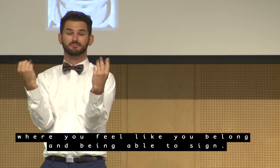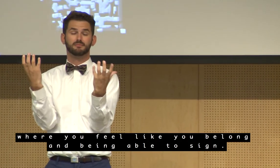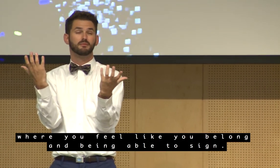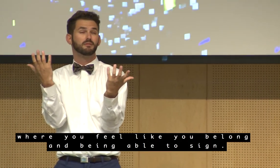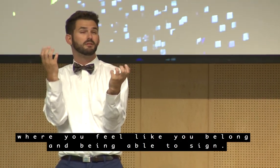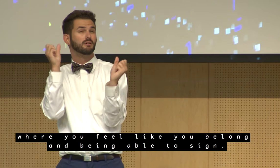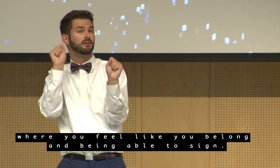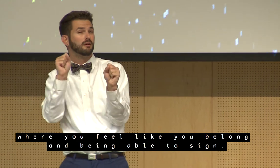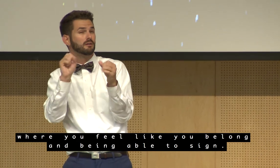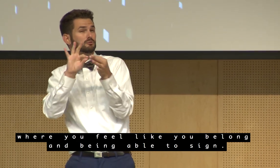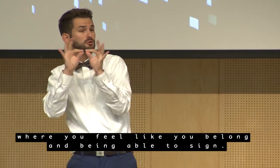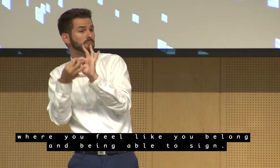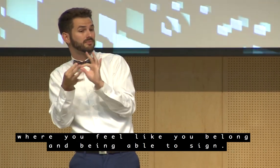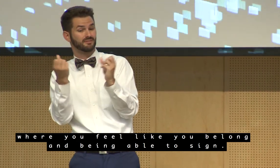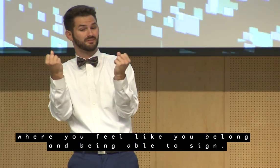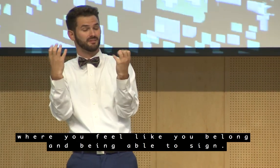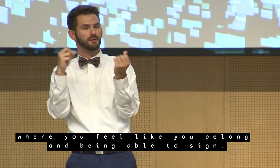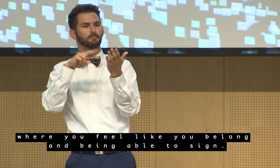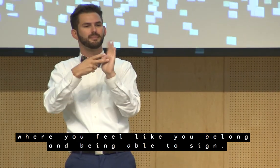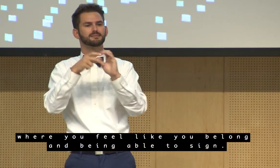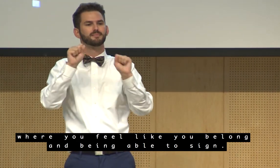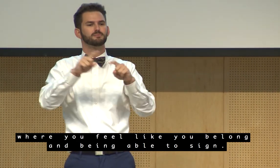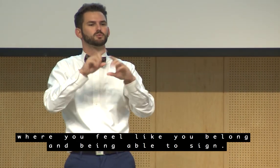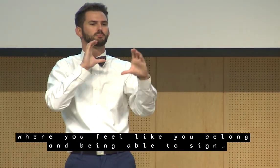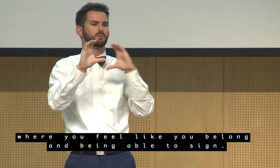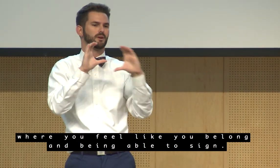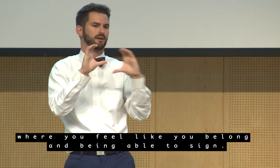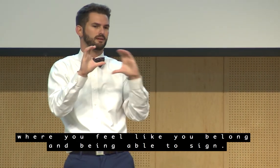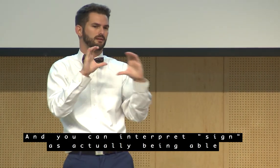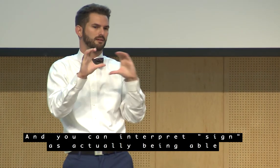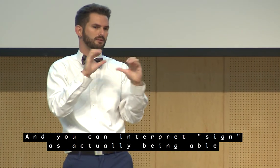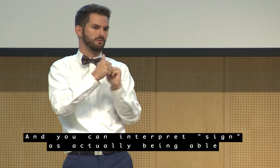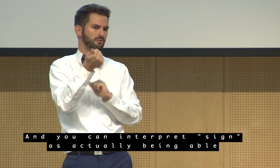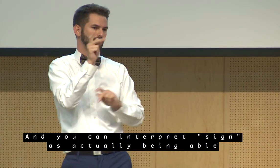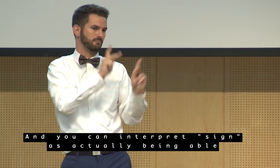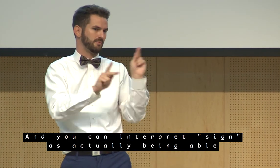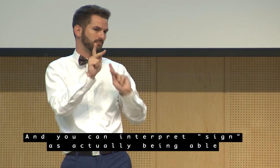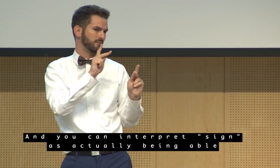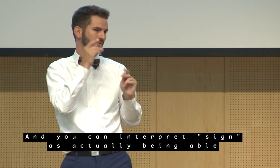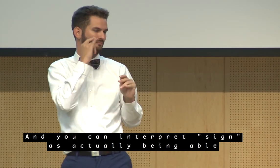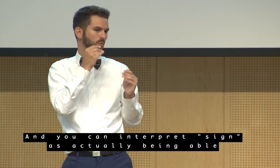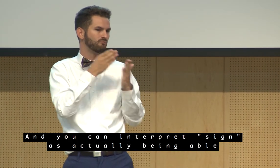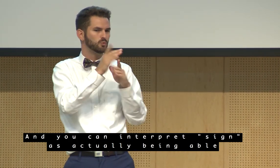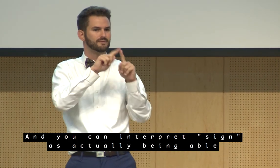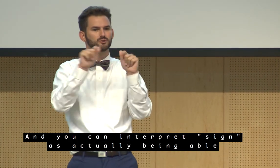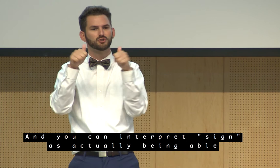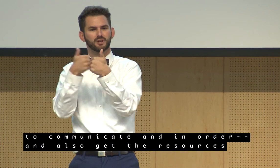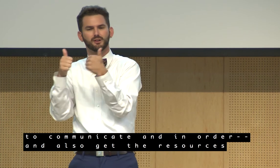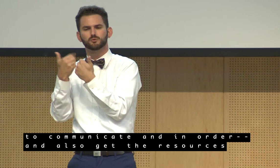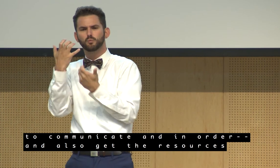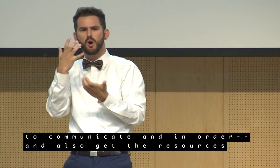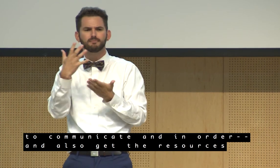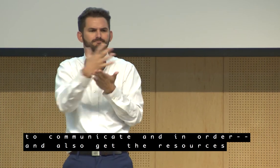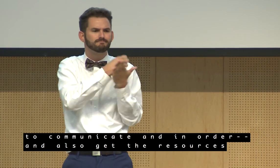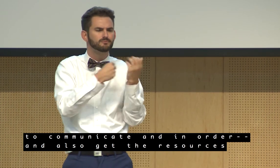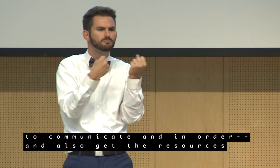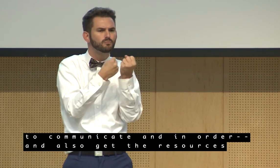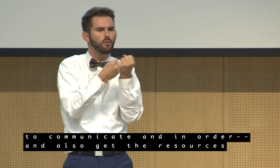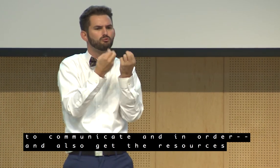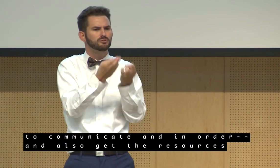you feel like you belong and being able to sign. And you can interpret sign as actually being able to communicate and